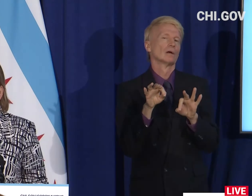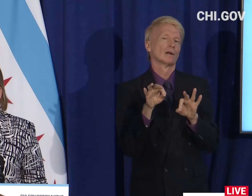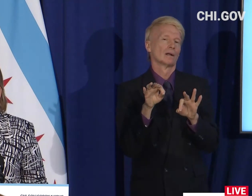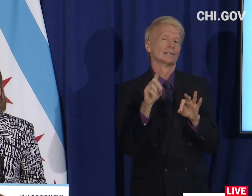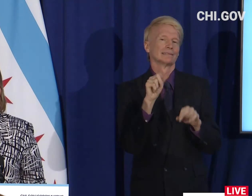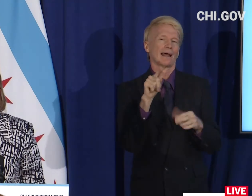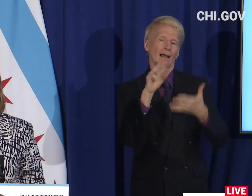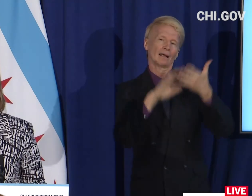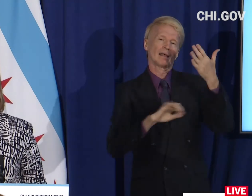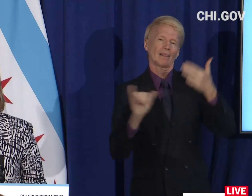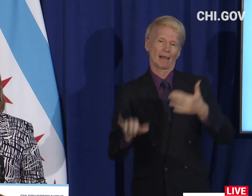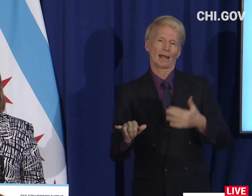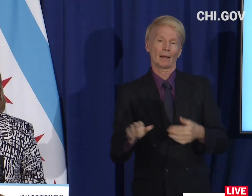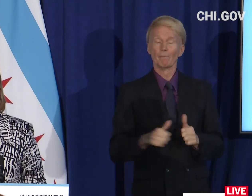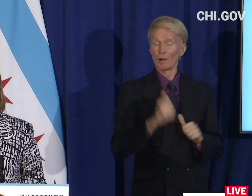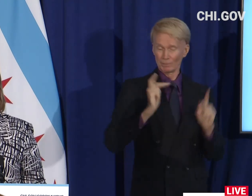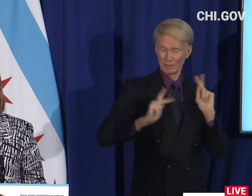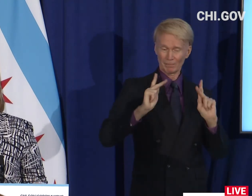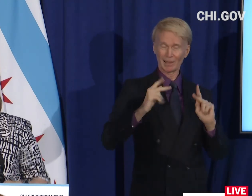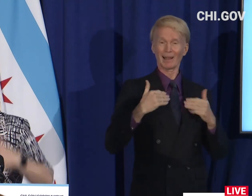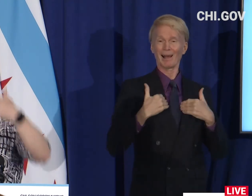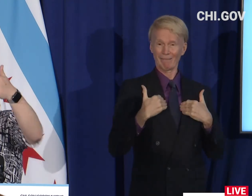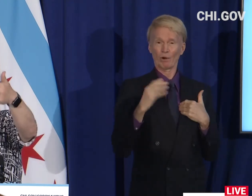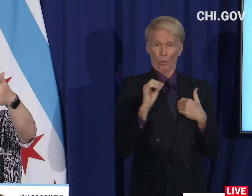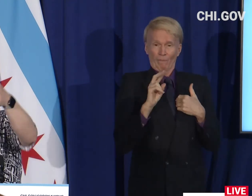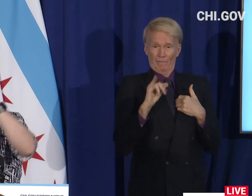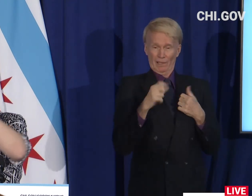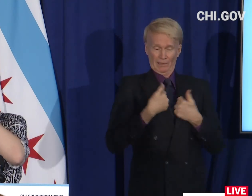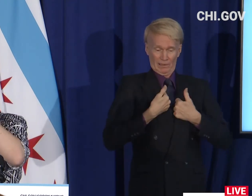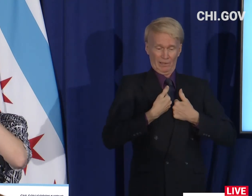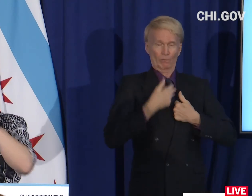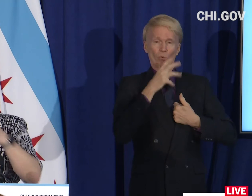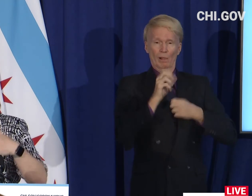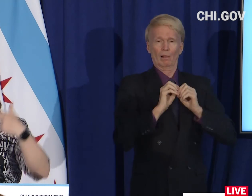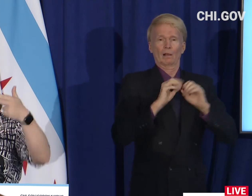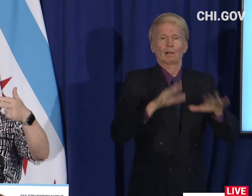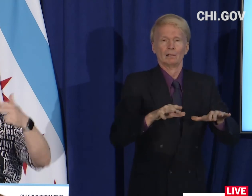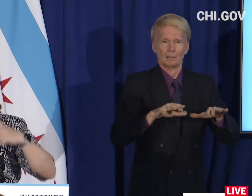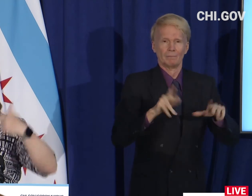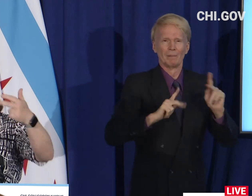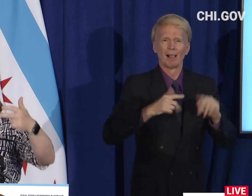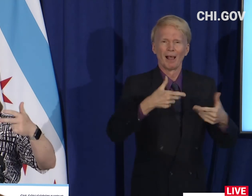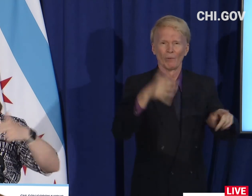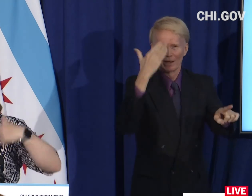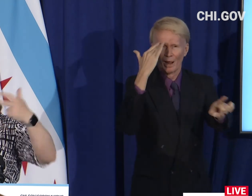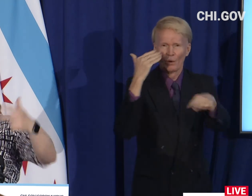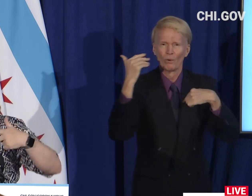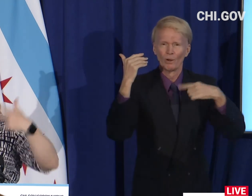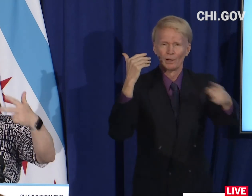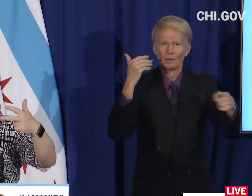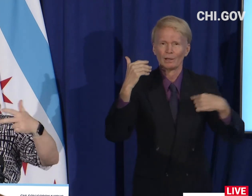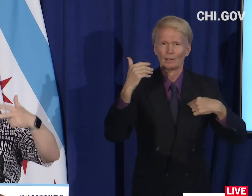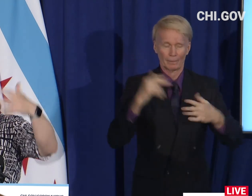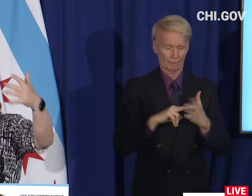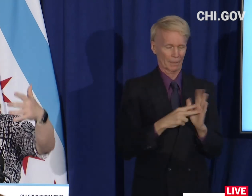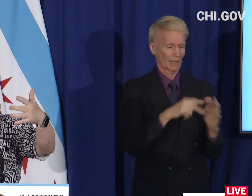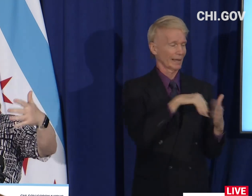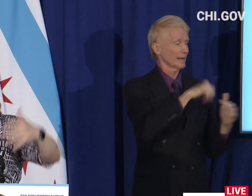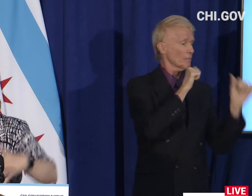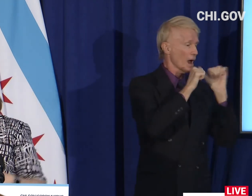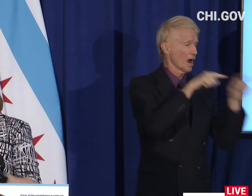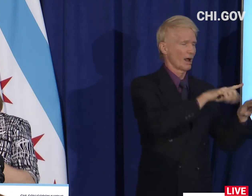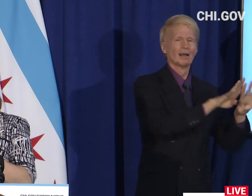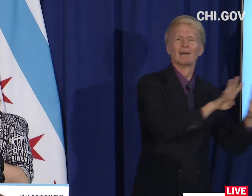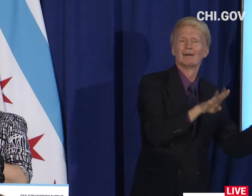mostly spread COVID to other people who they know. And so like in the first bar example that I gave, those were people who were known to have interactions in